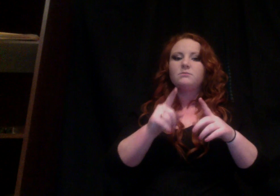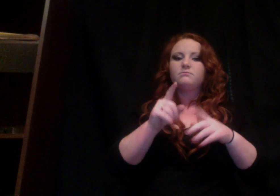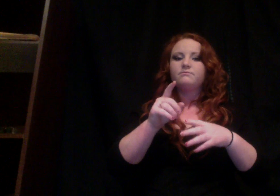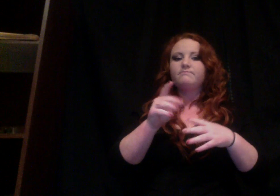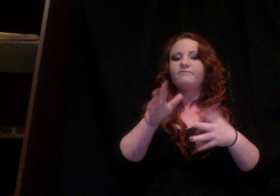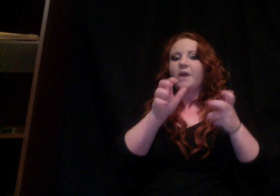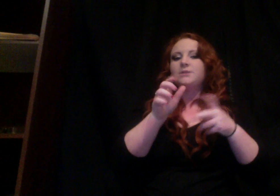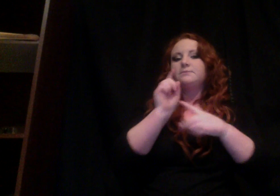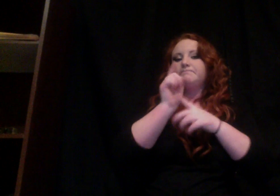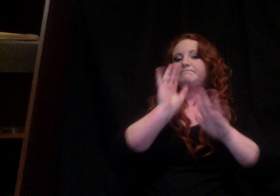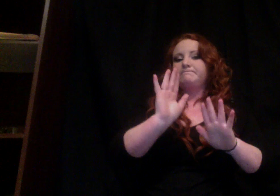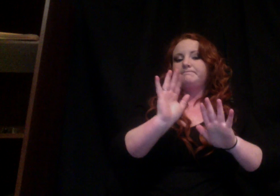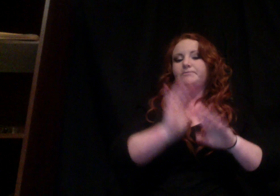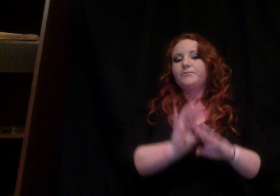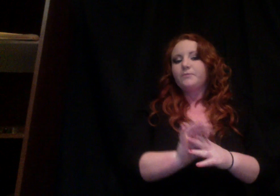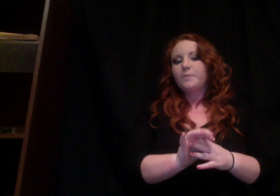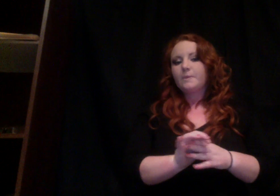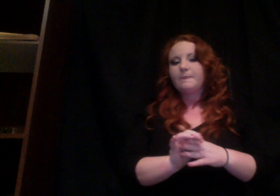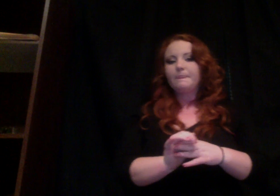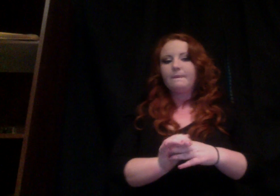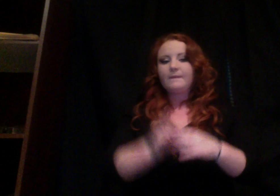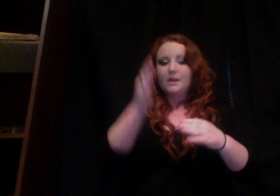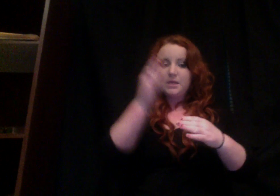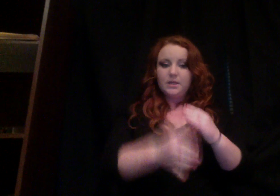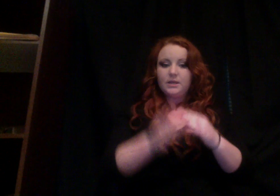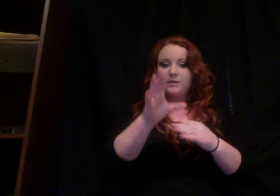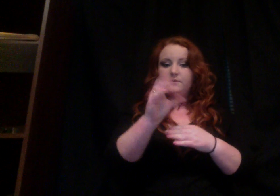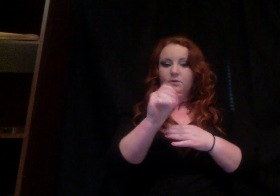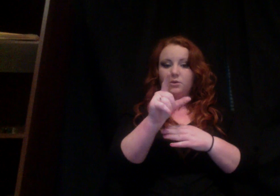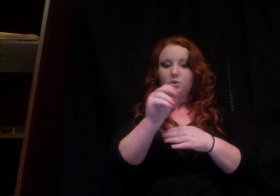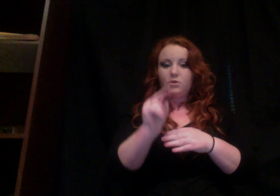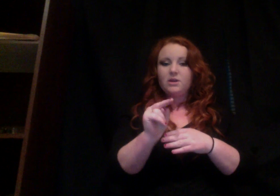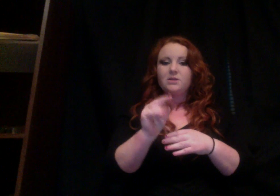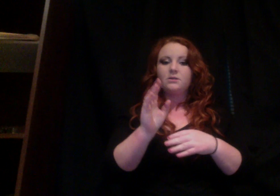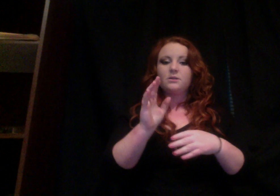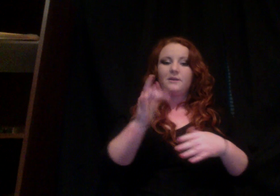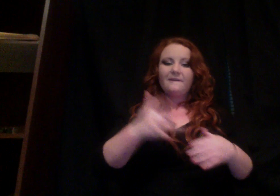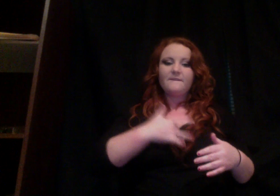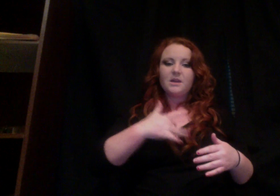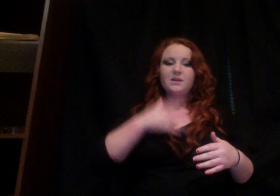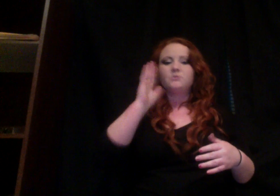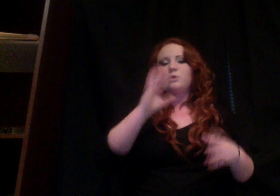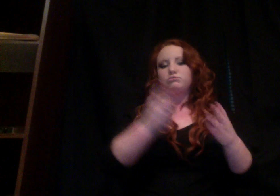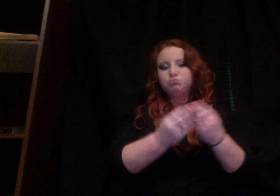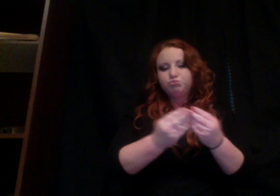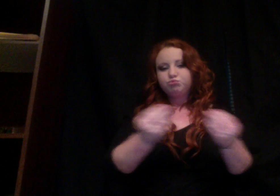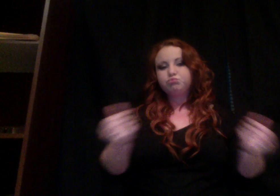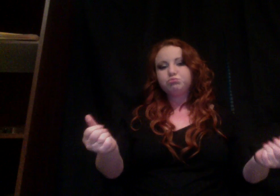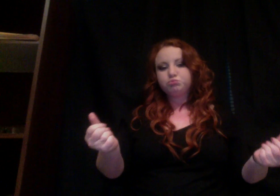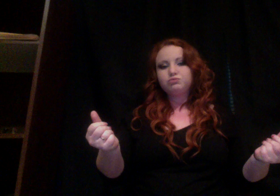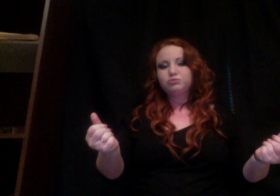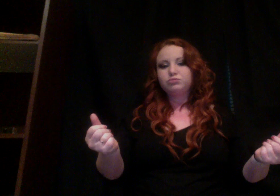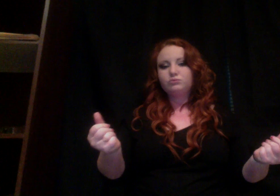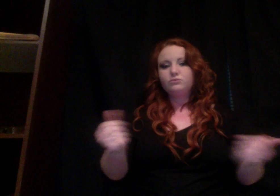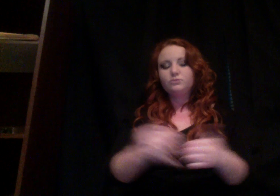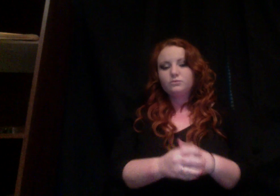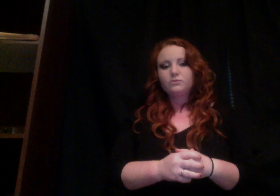the doctor gets to the end of the colon, those feelings go away, and this is when they really get the good